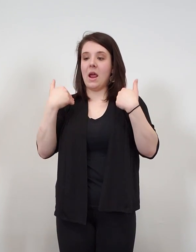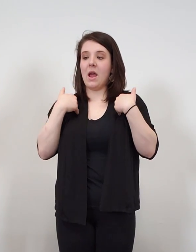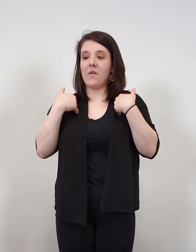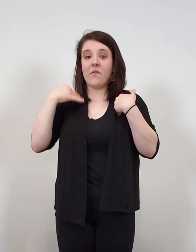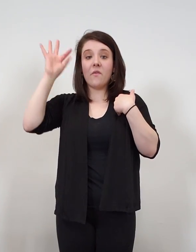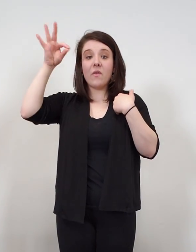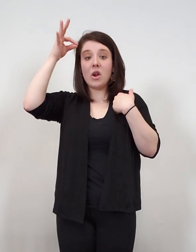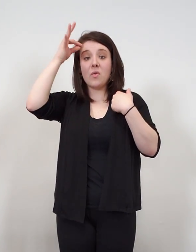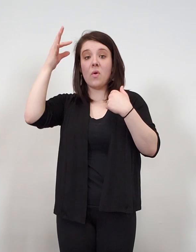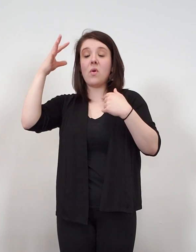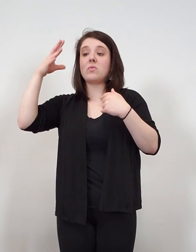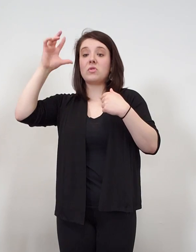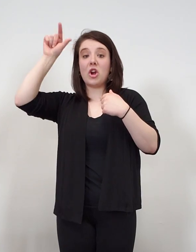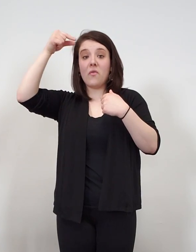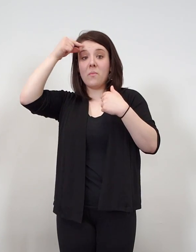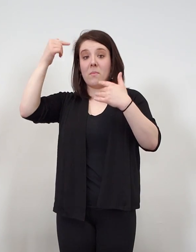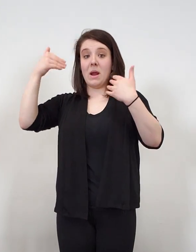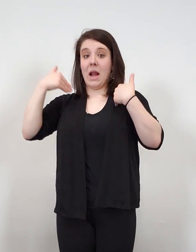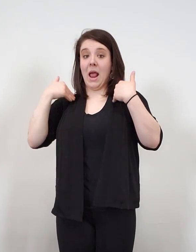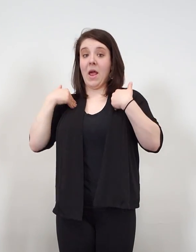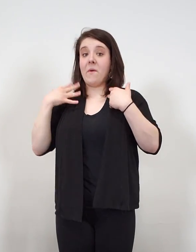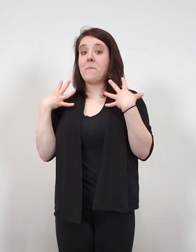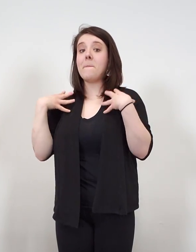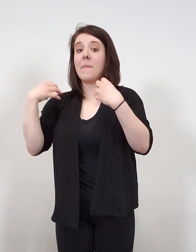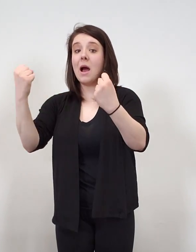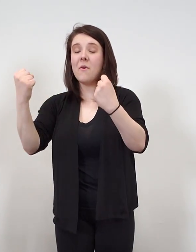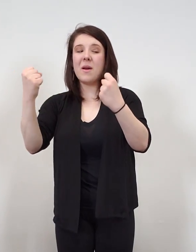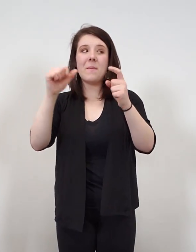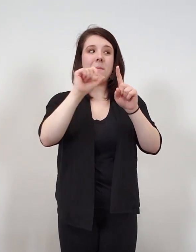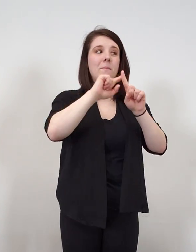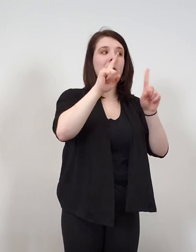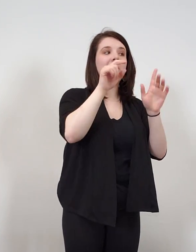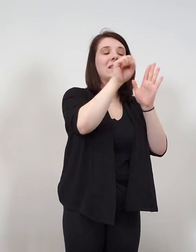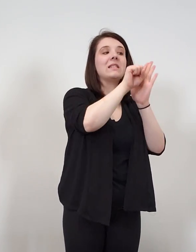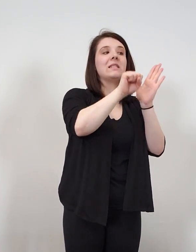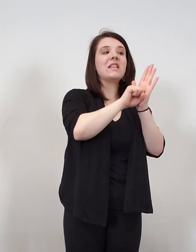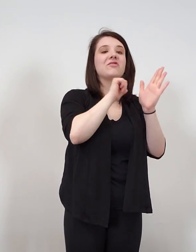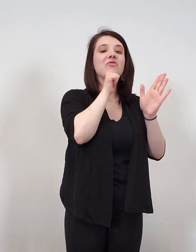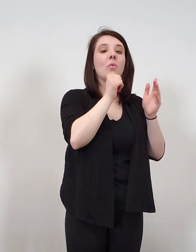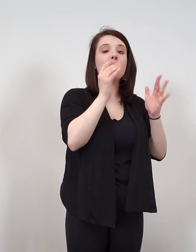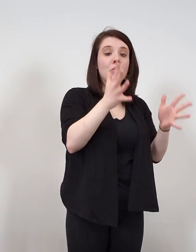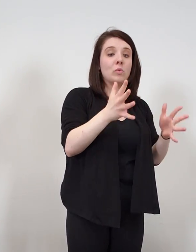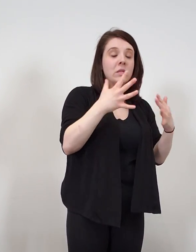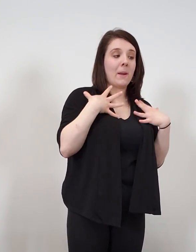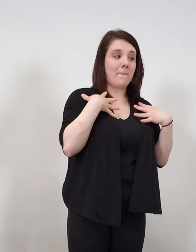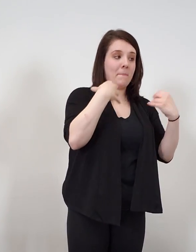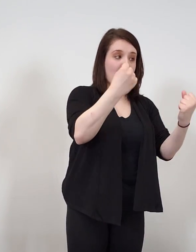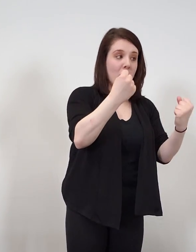state, we decided to establish 3 branches of government, which are the executive, judicial, and